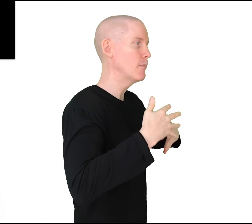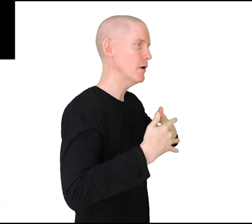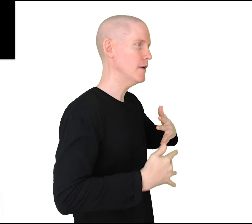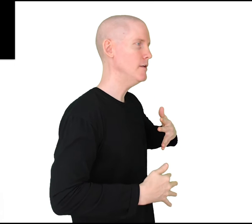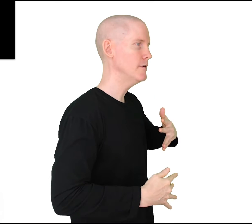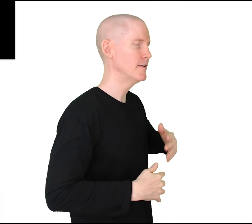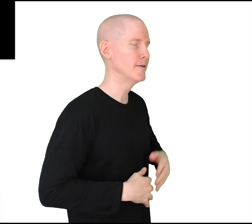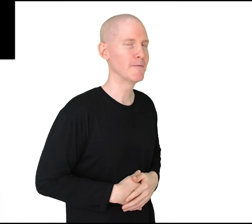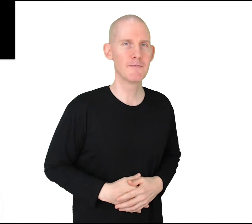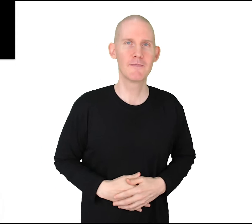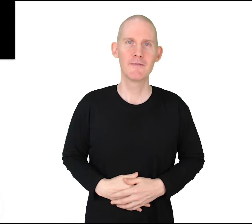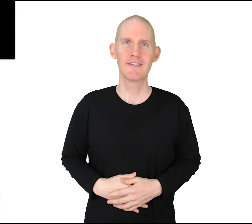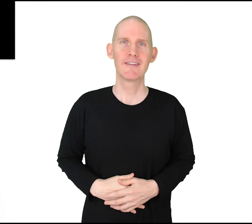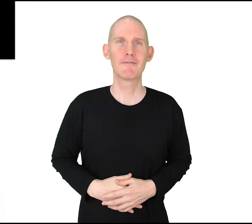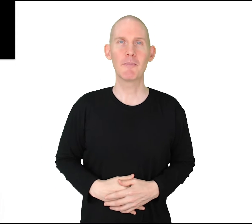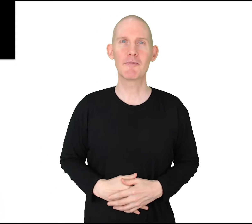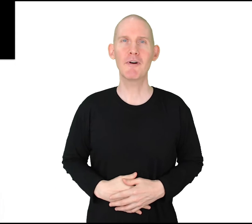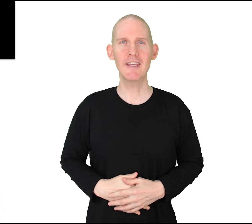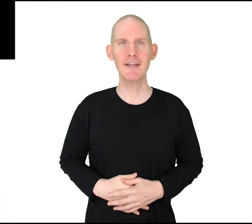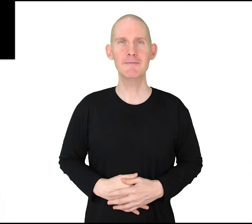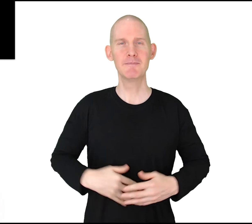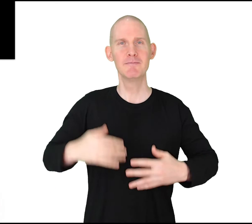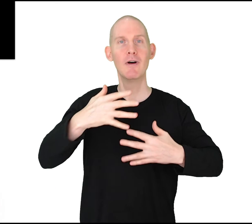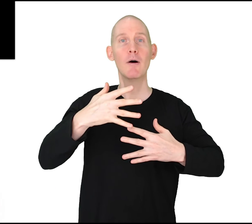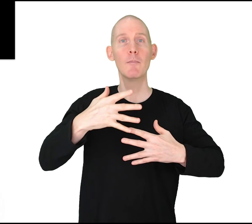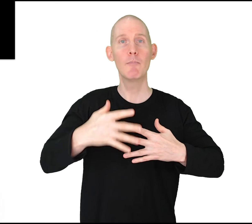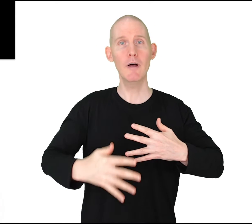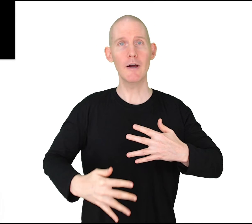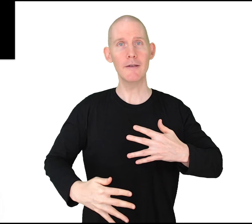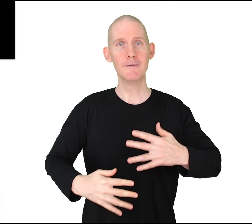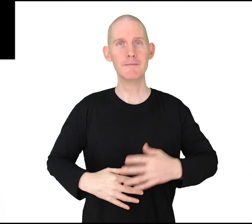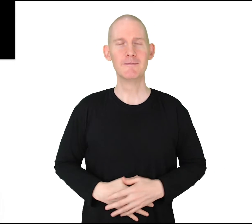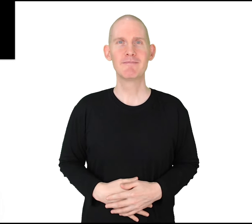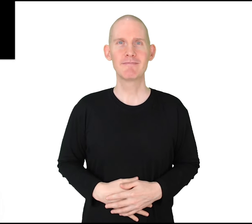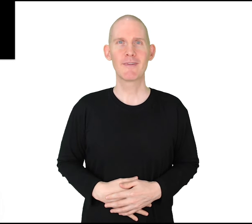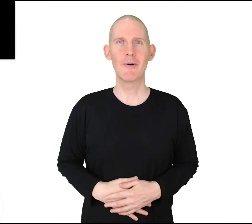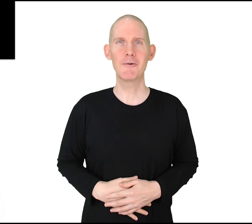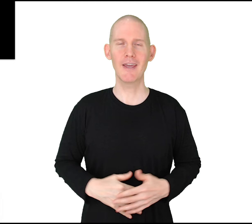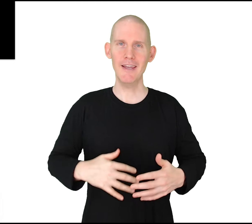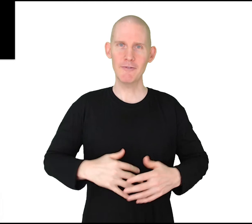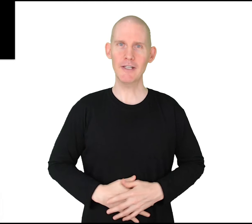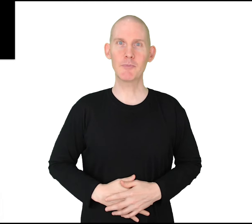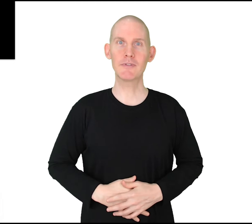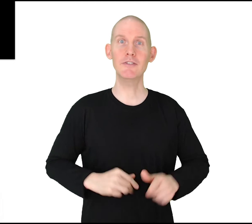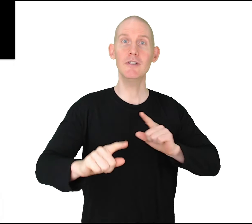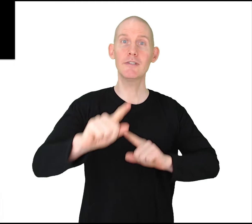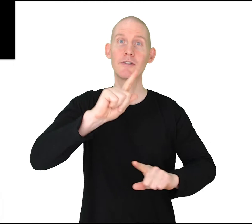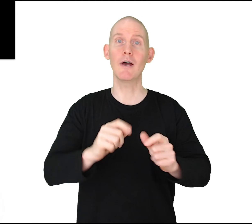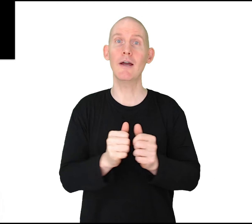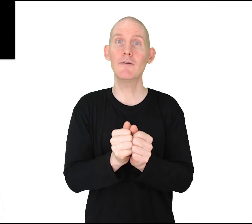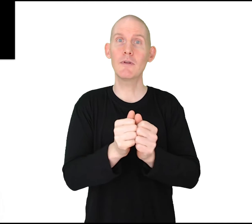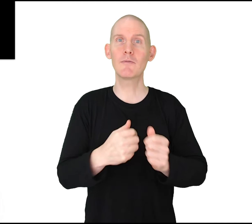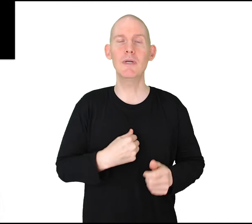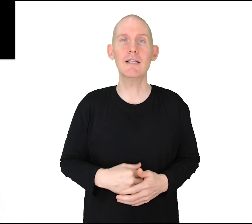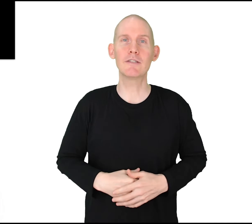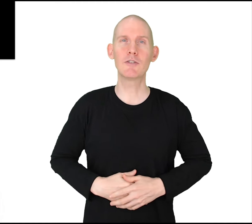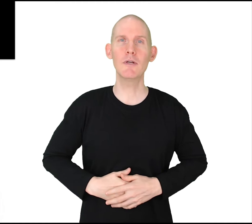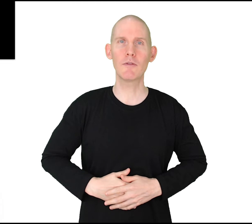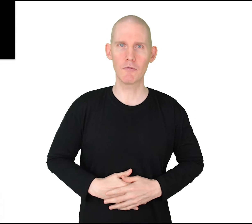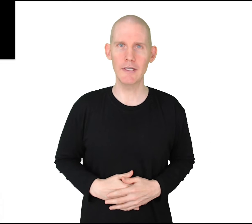Blood. From the front again, blood. Okay, rest position, sign with me. Let's do it 3